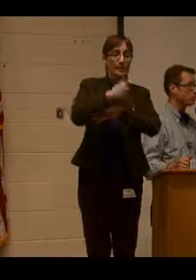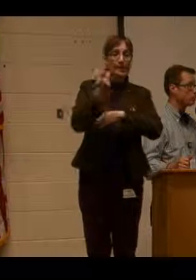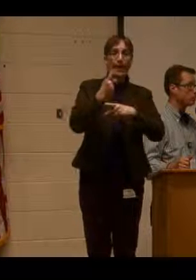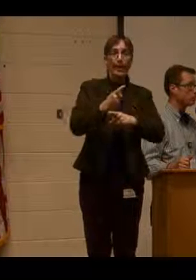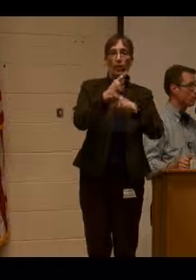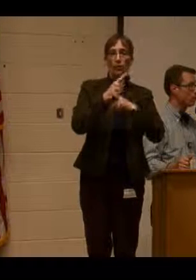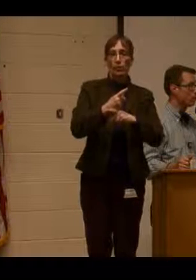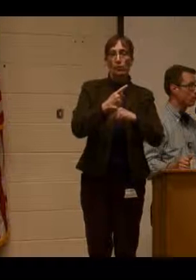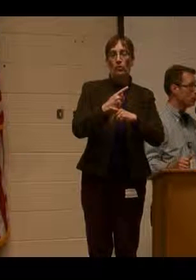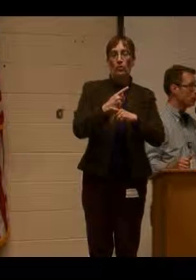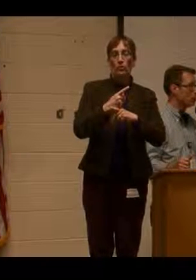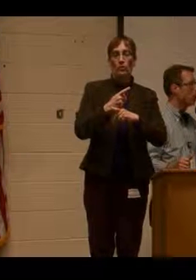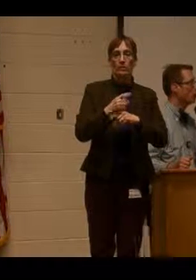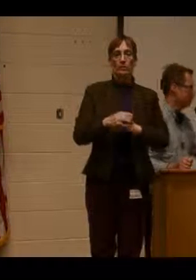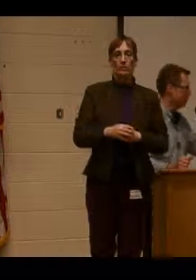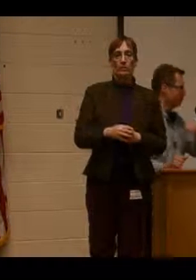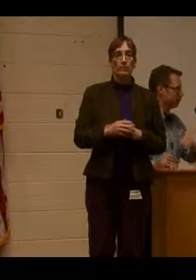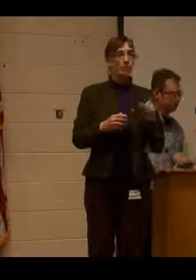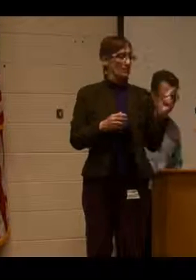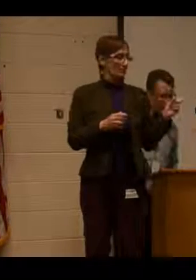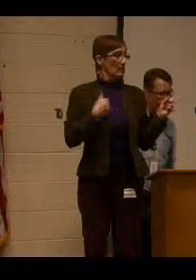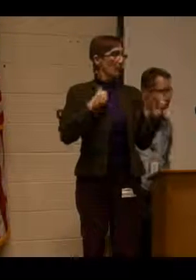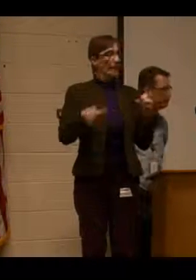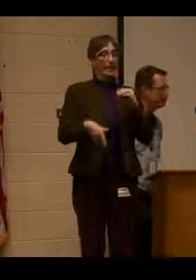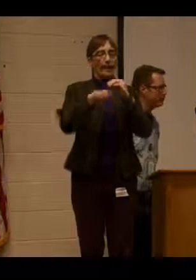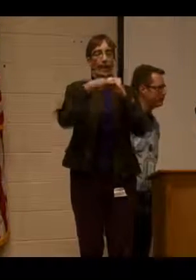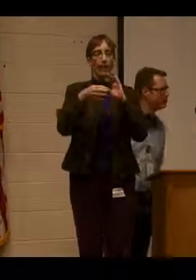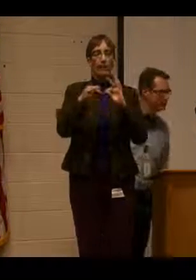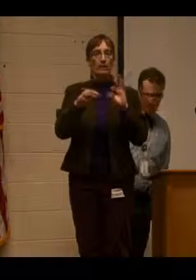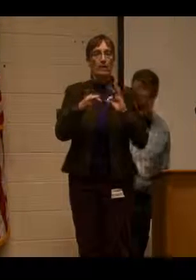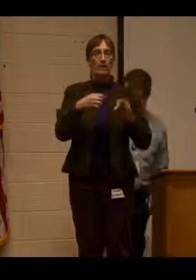Okay. Heather?